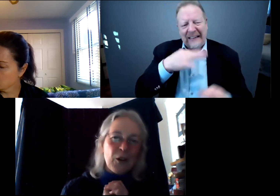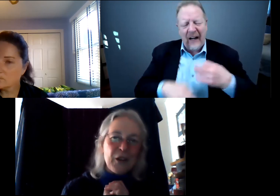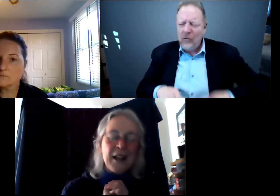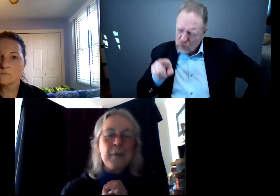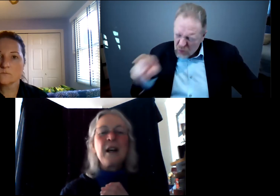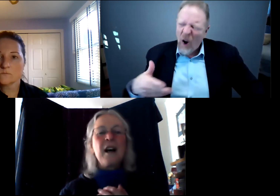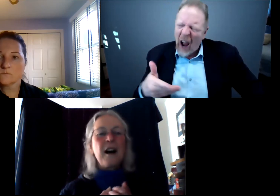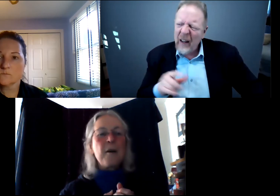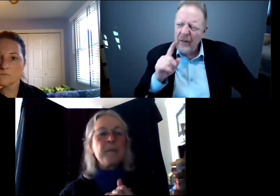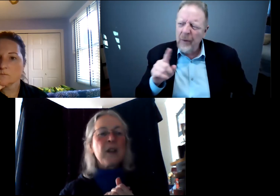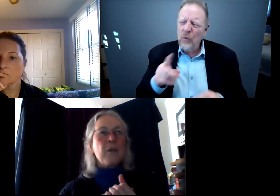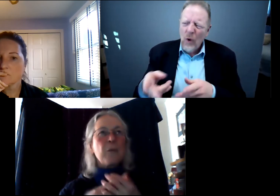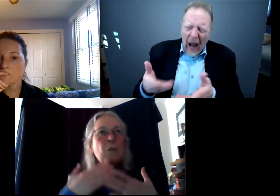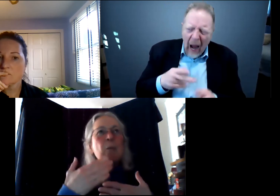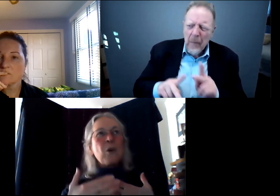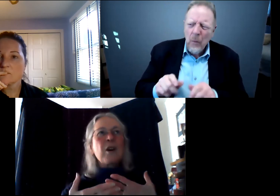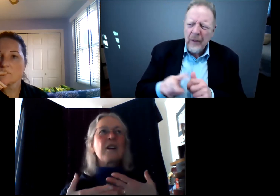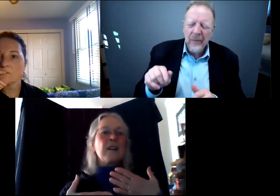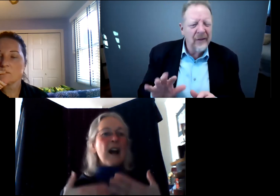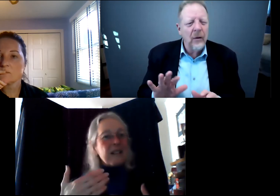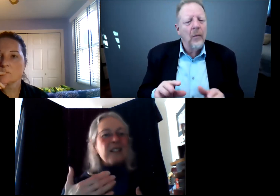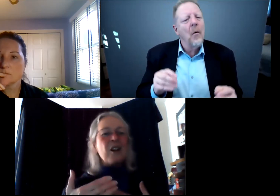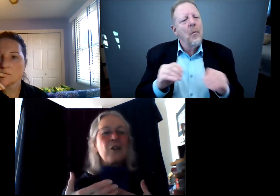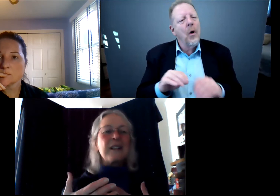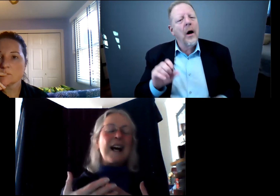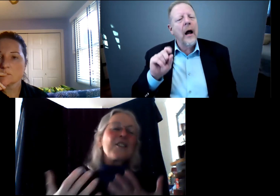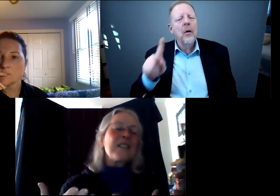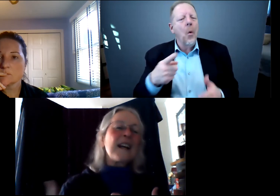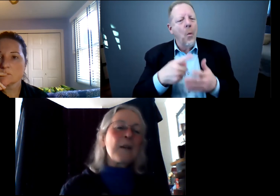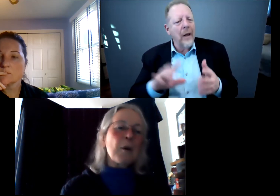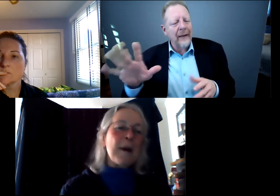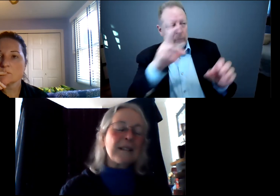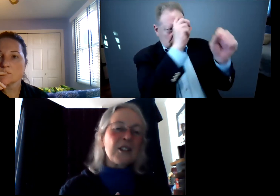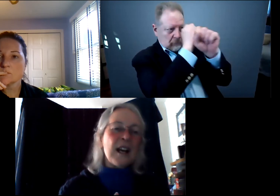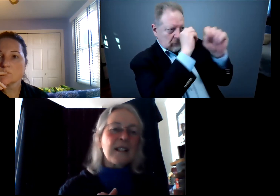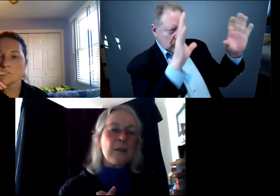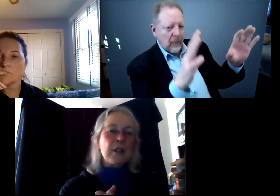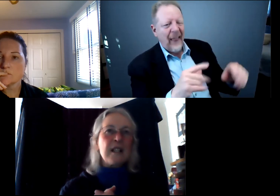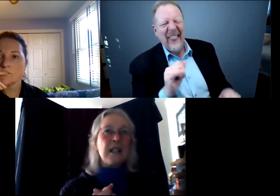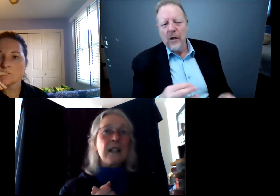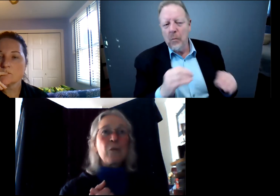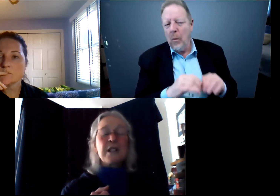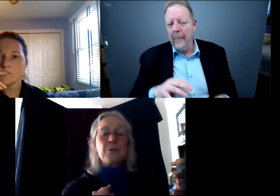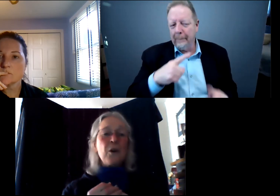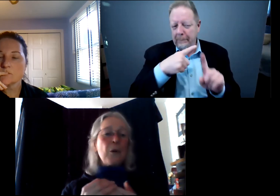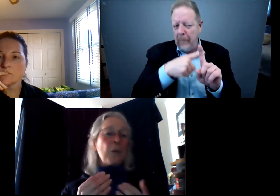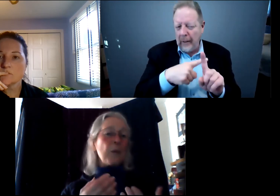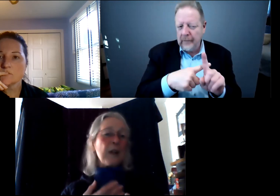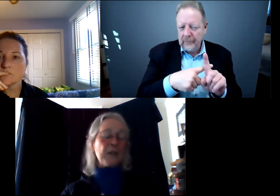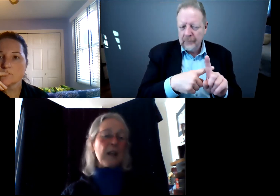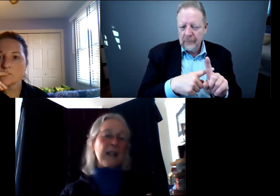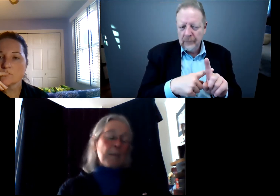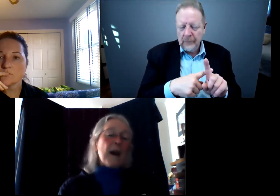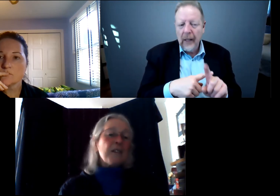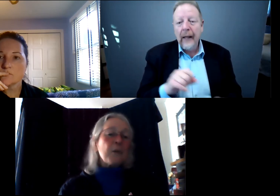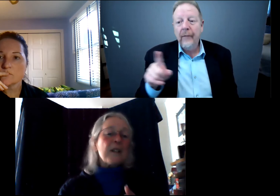that work for them. We're more, you know, I get more mileage asking them what they need. And then once,